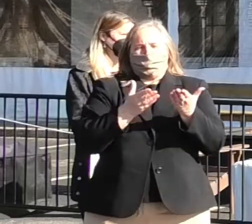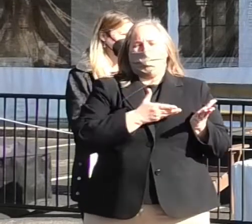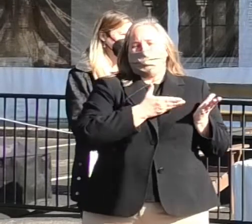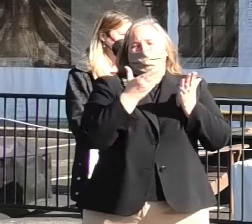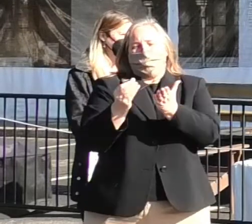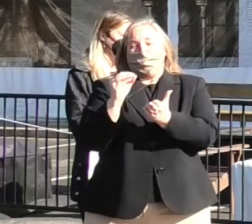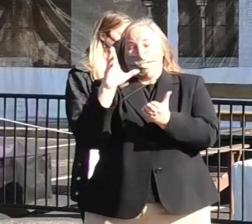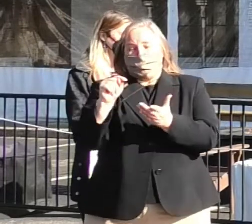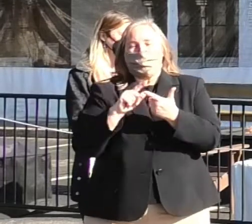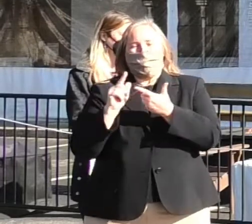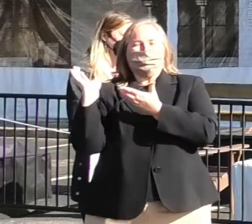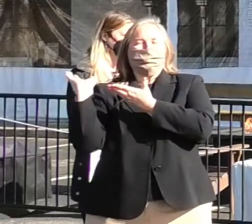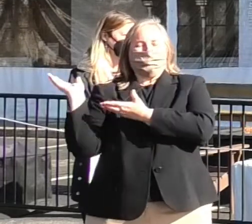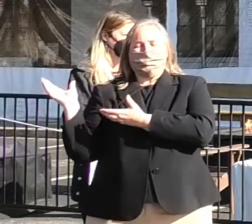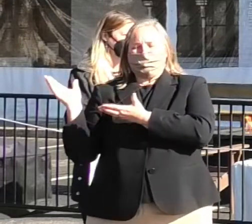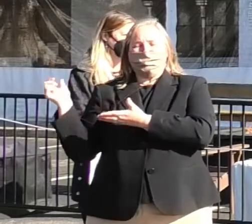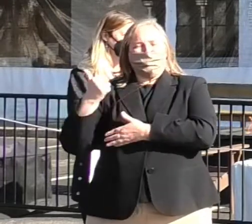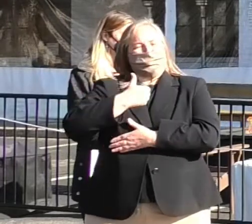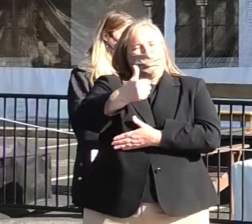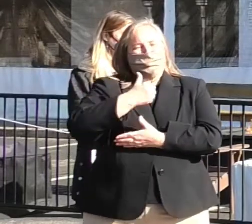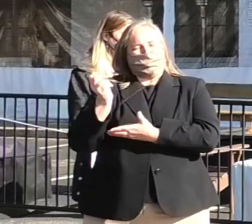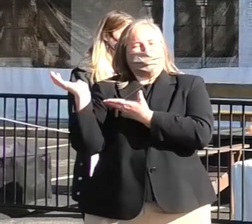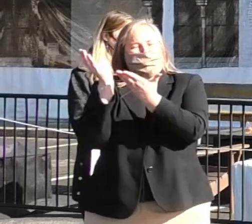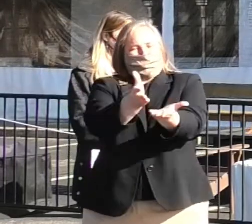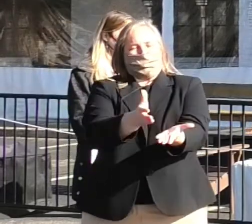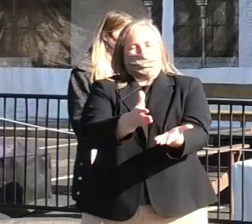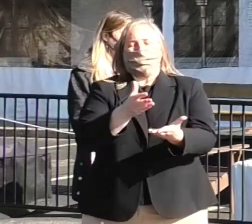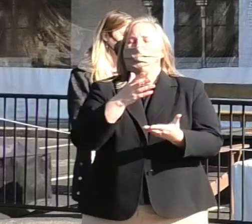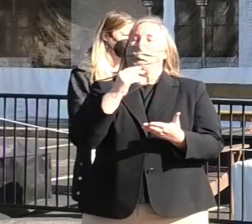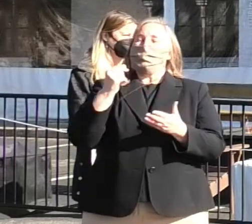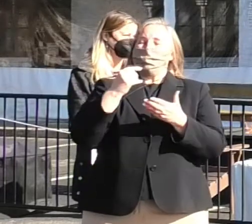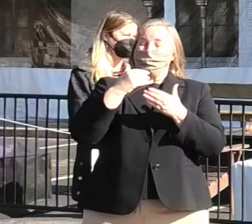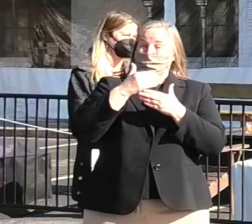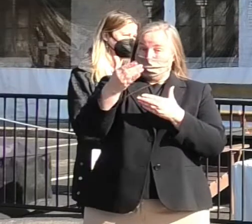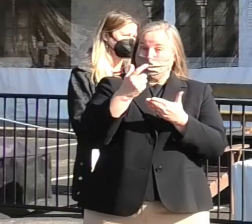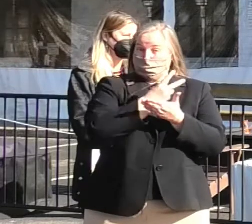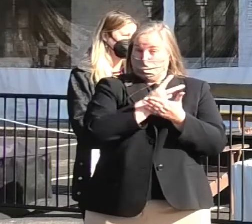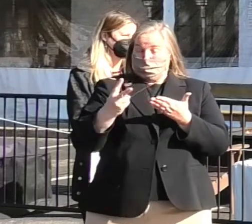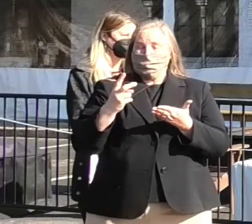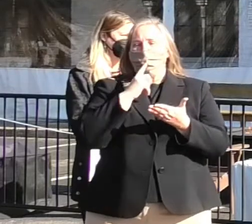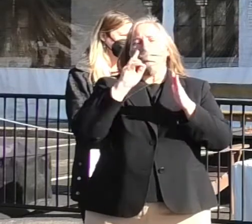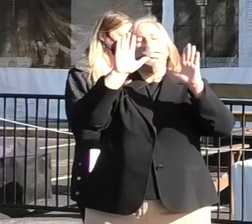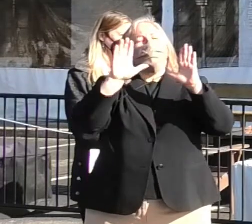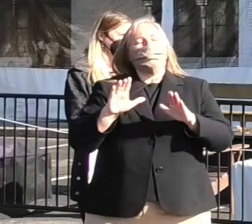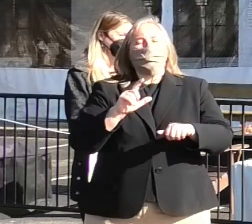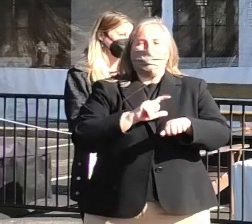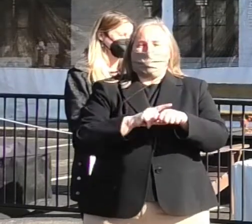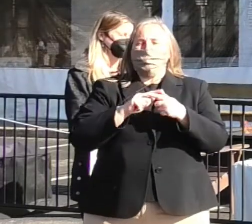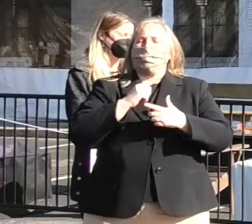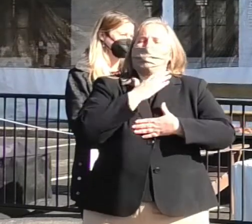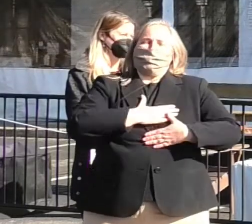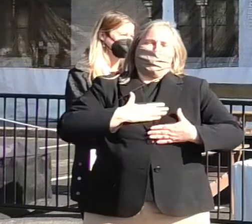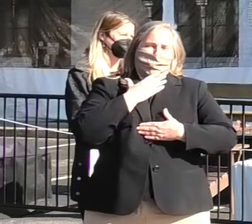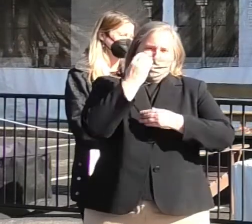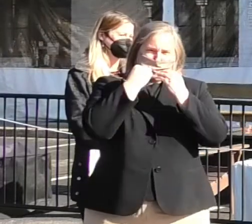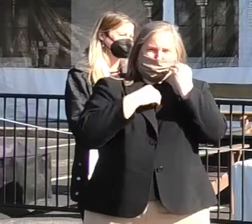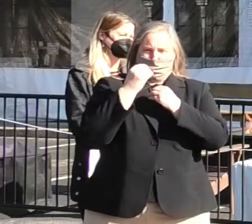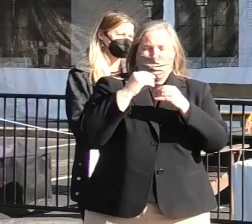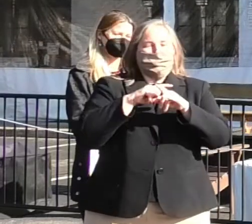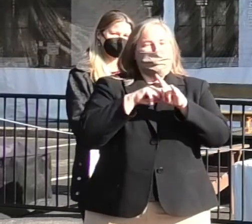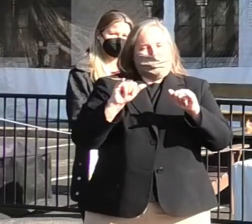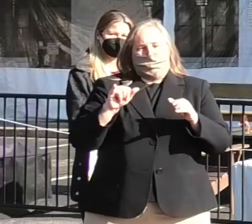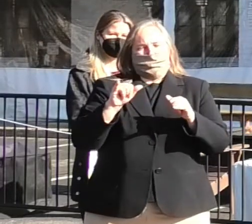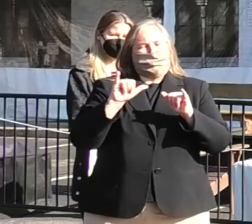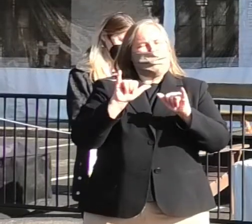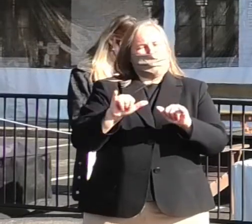delivery. These next 2 weeks are a wonderful time to enjoy a meal while still